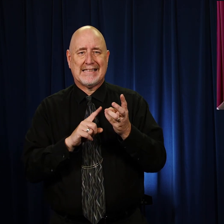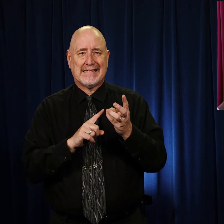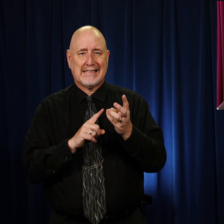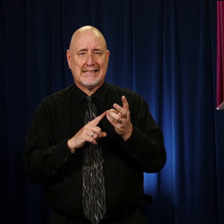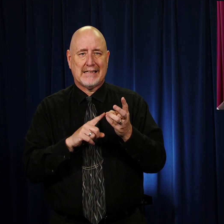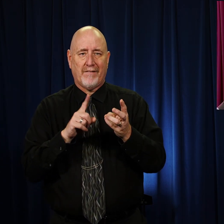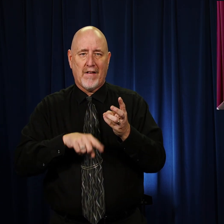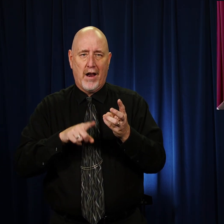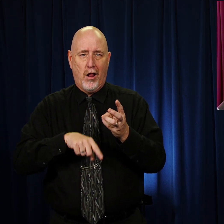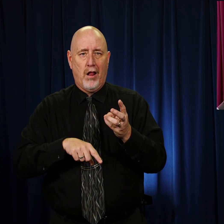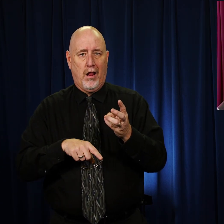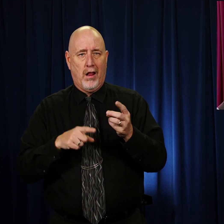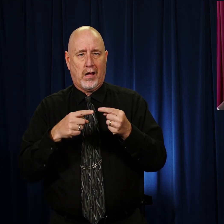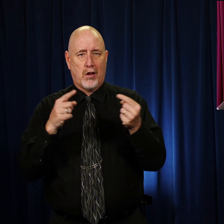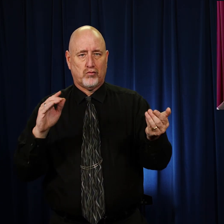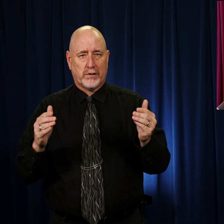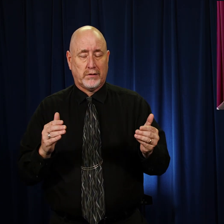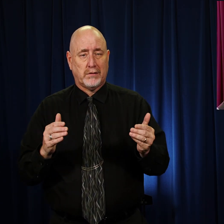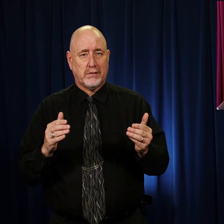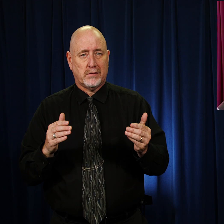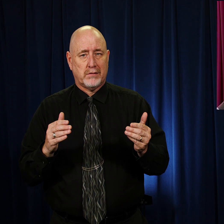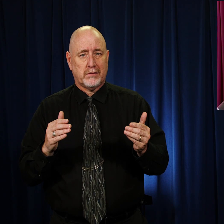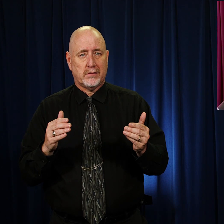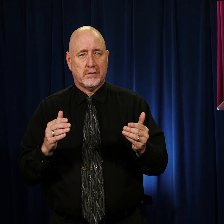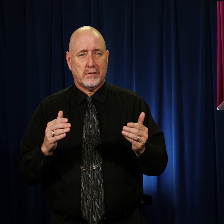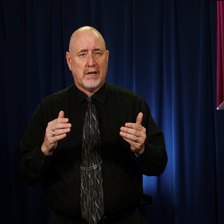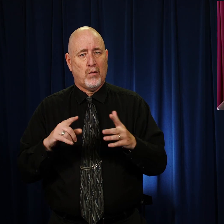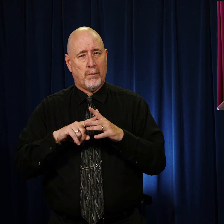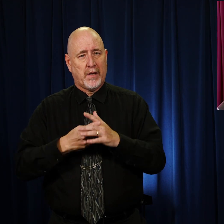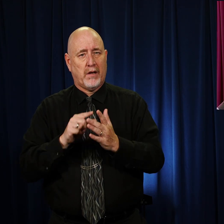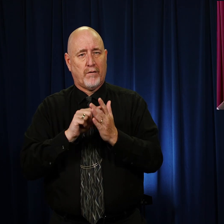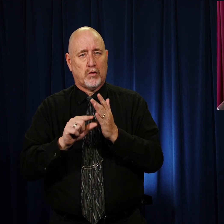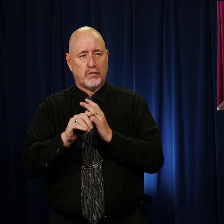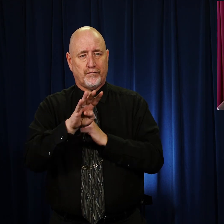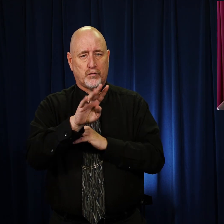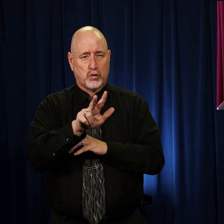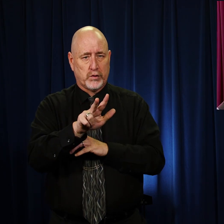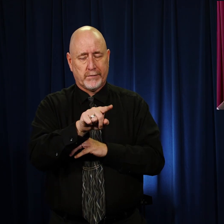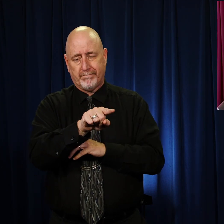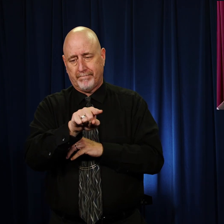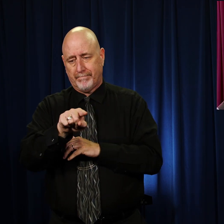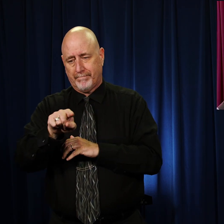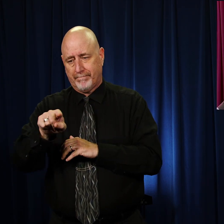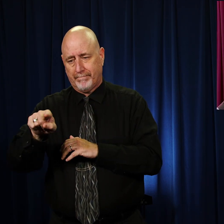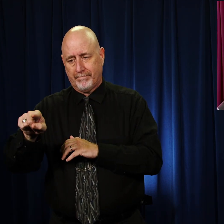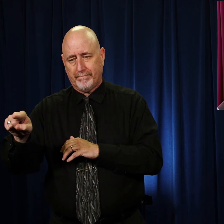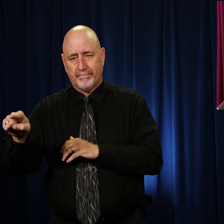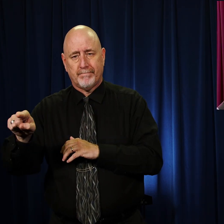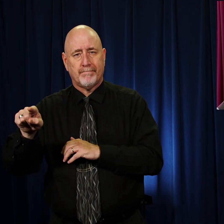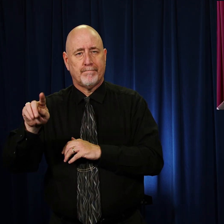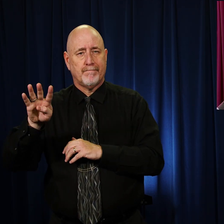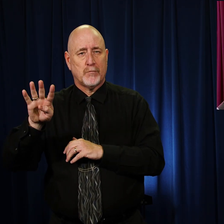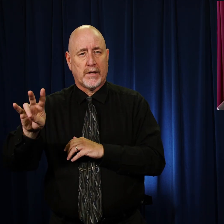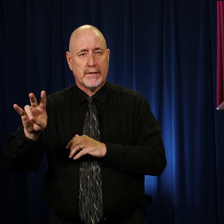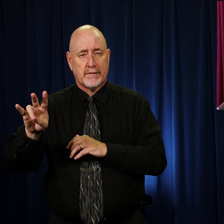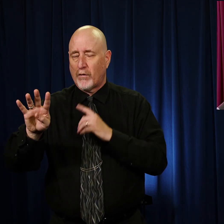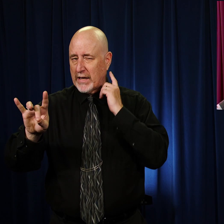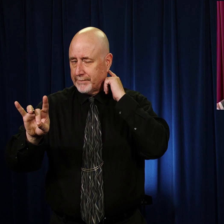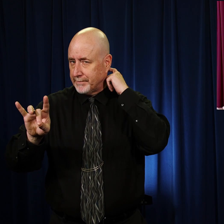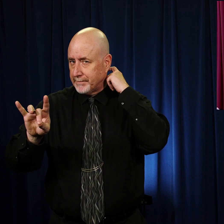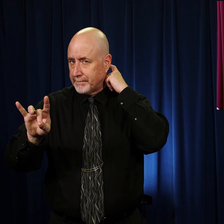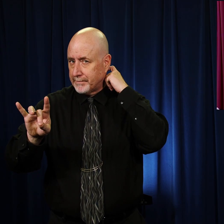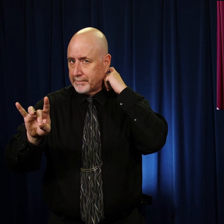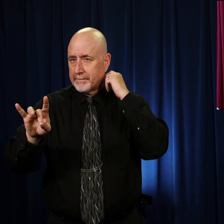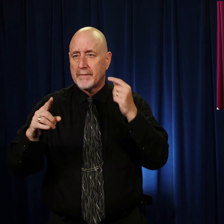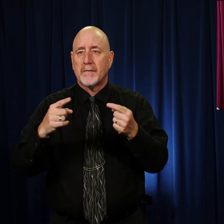sixth and the final contrast. This will begin in verse 43 and will go all the way down through verse 48.